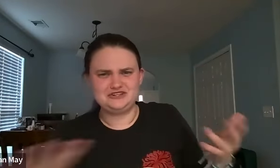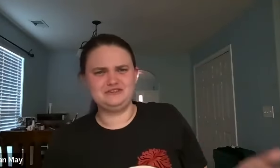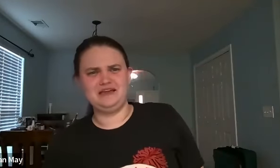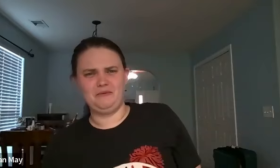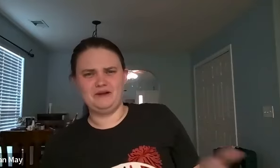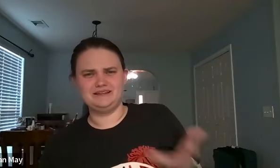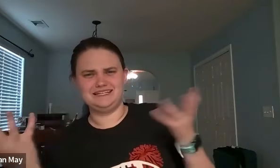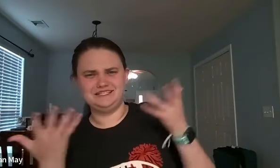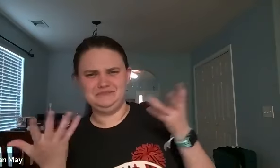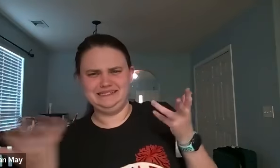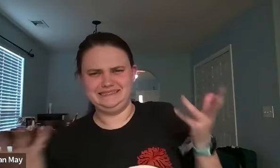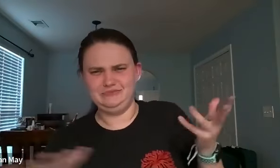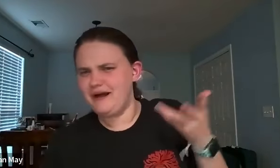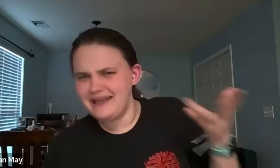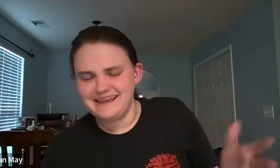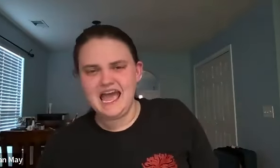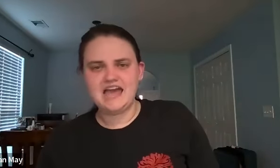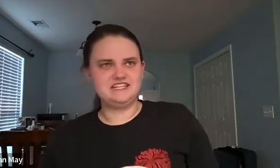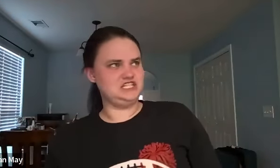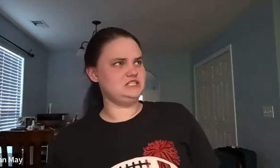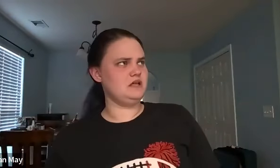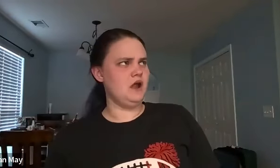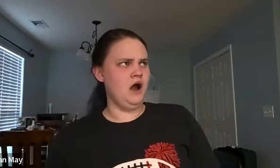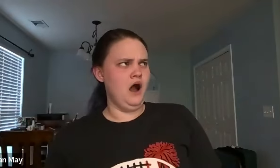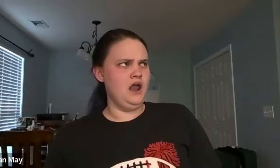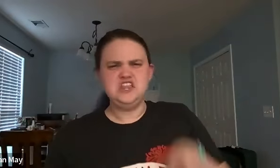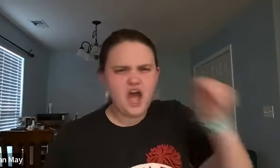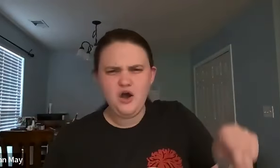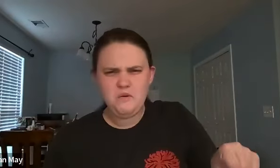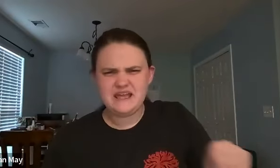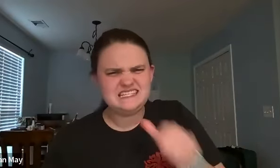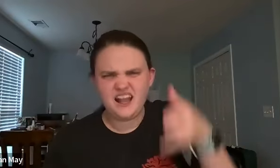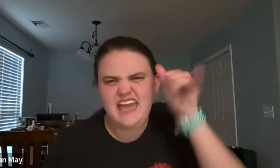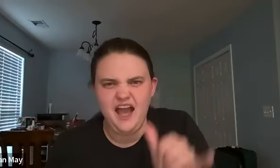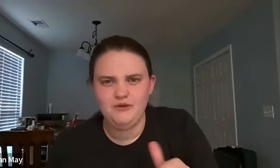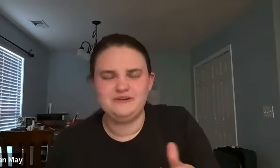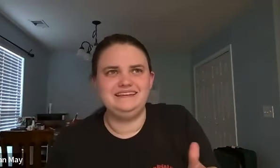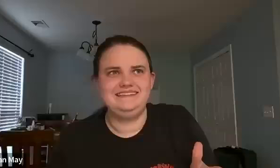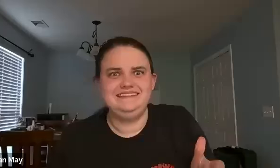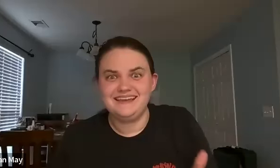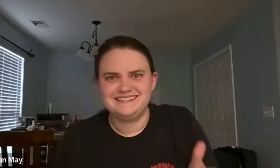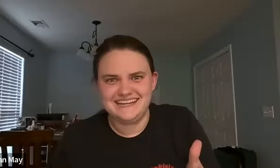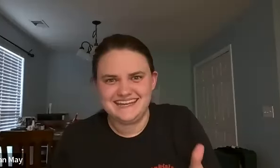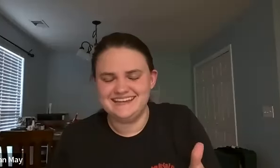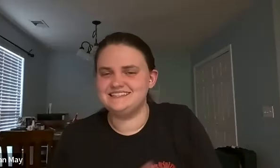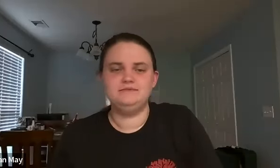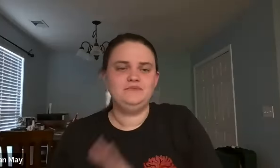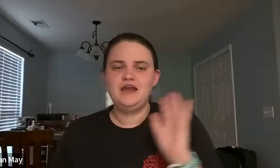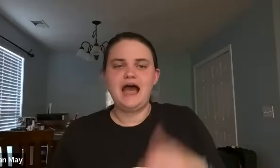are like, what's such a big what? And then she'd just be like, no, it's not cow. And we're like, yes, it is. And I was like,